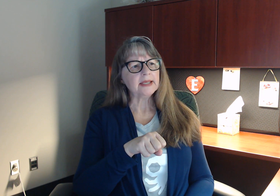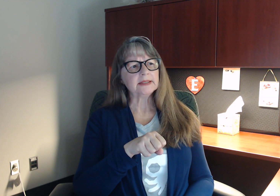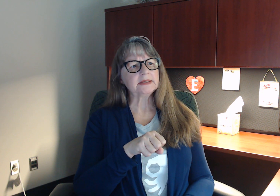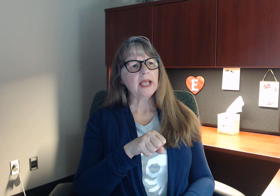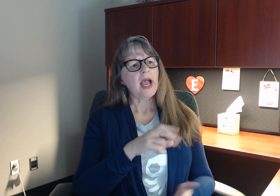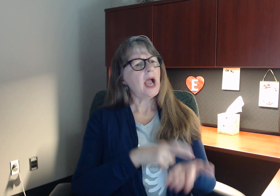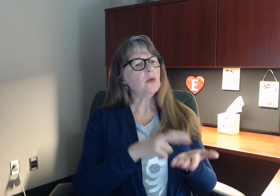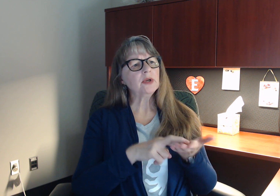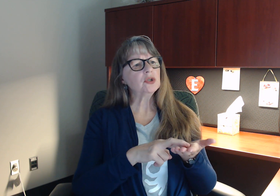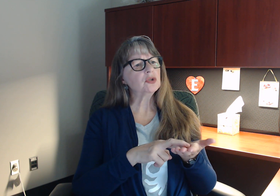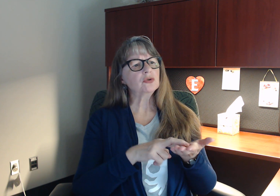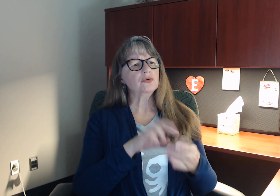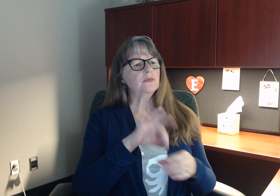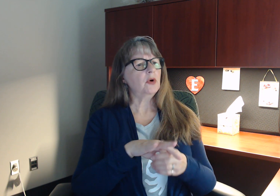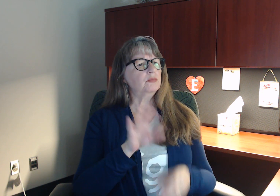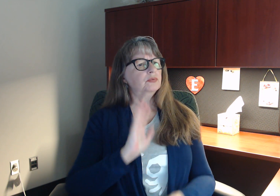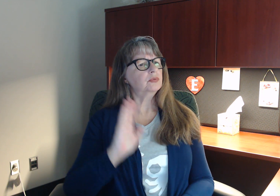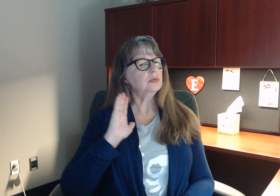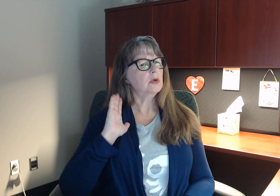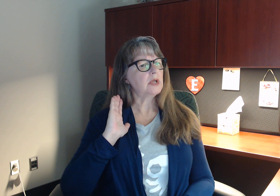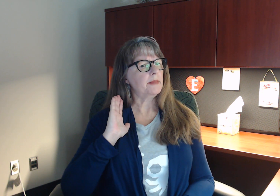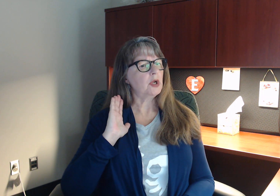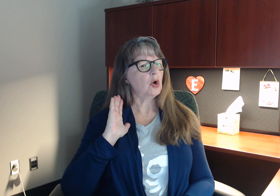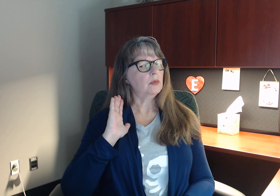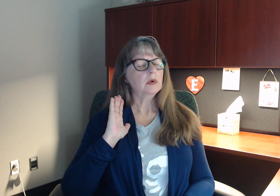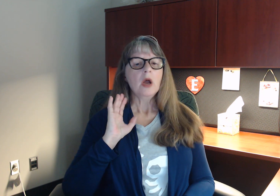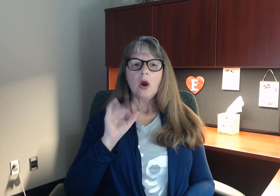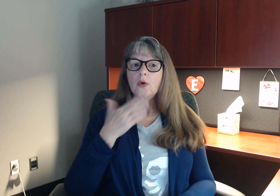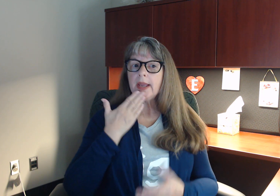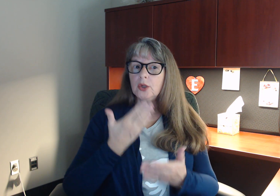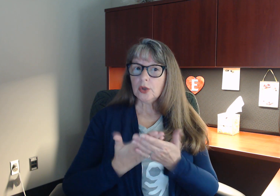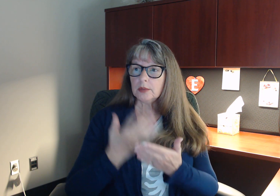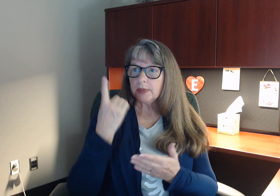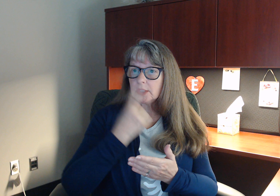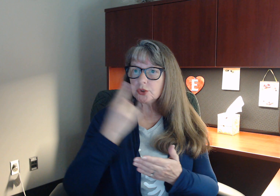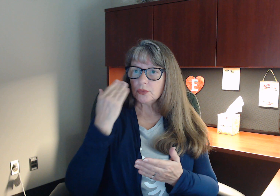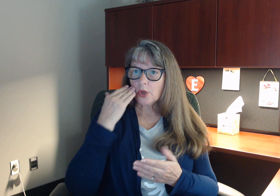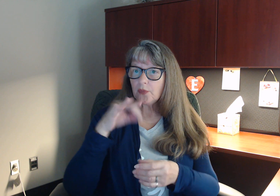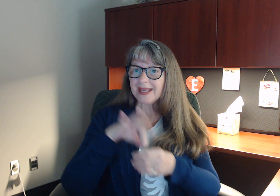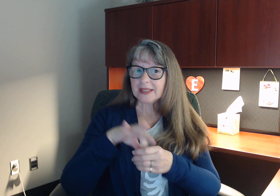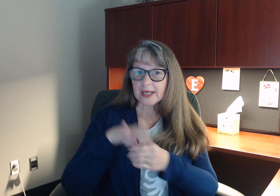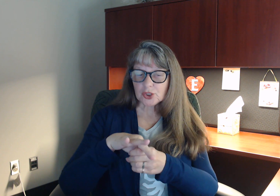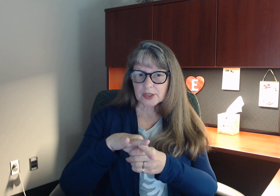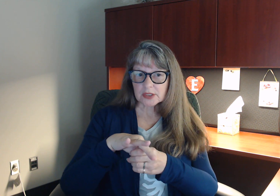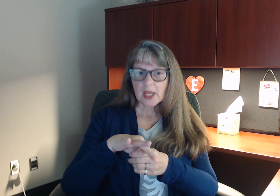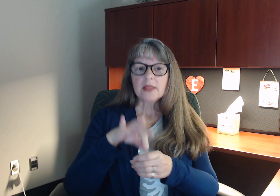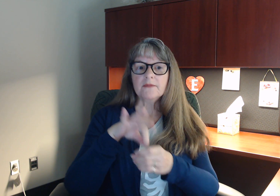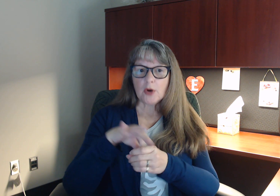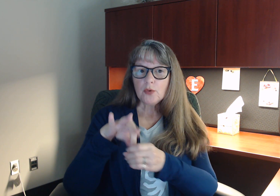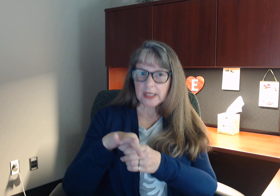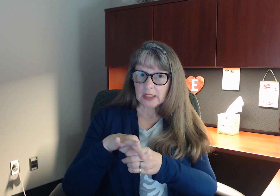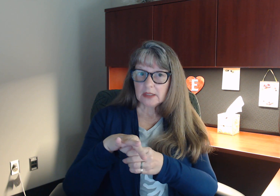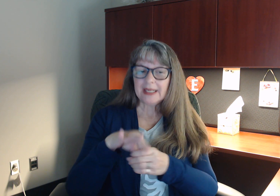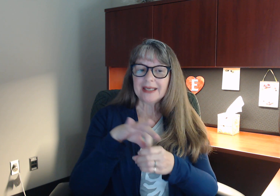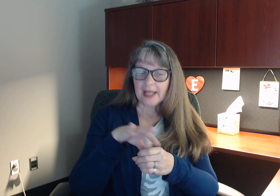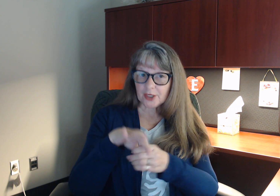yes. I registered to vote a long time ago. Okay, good, because the elections, the